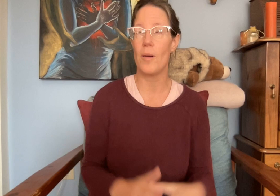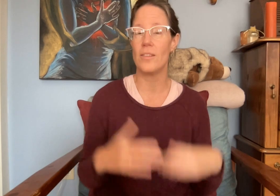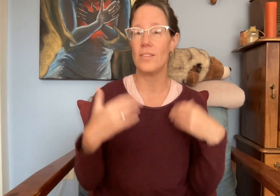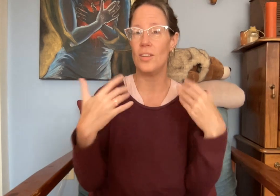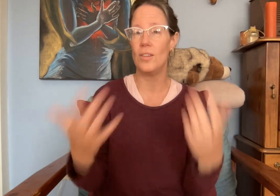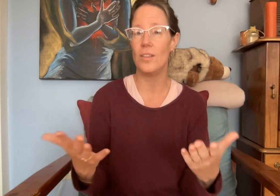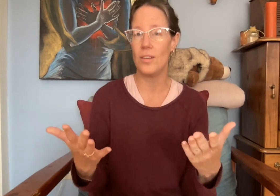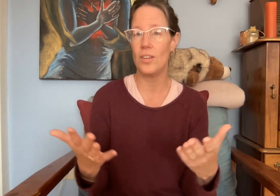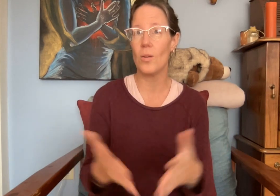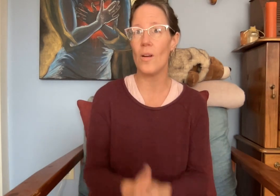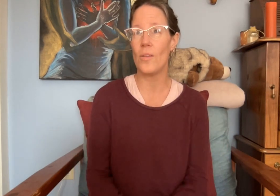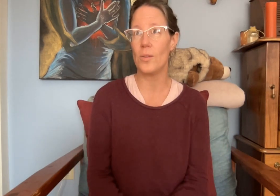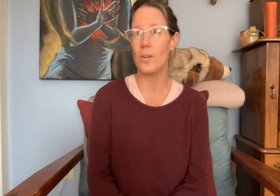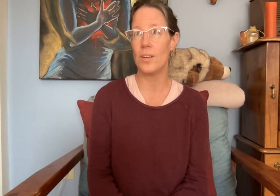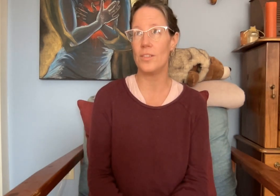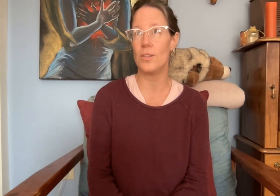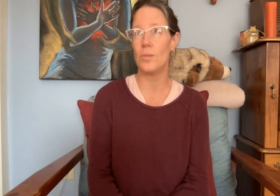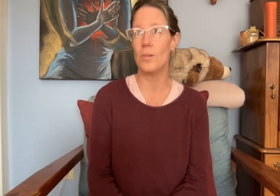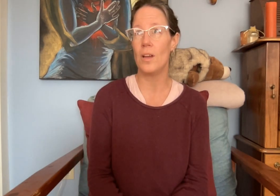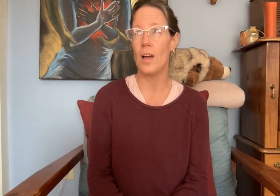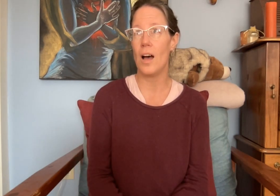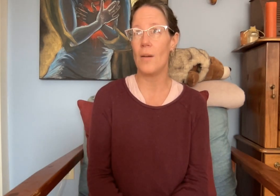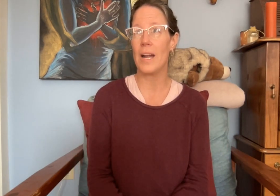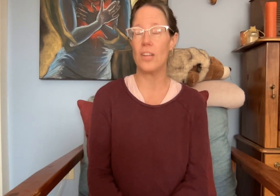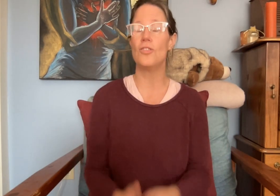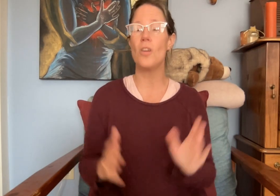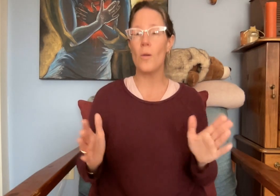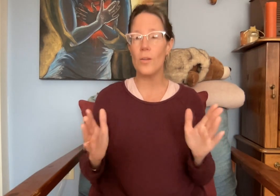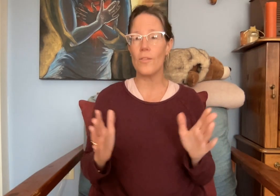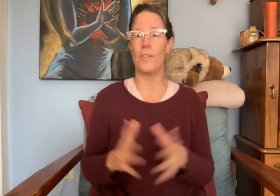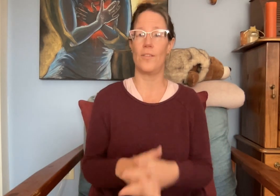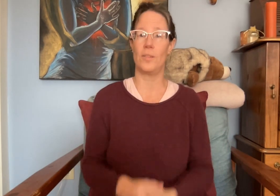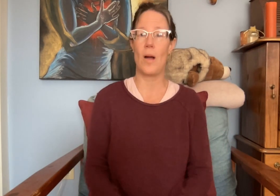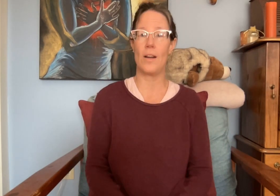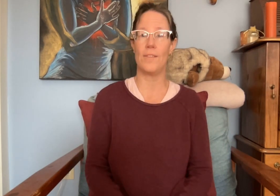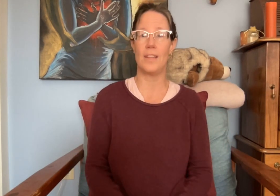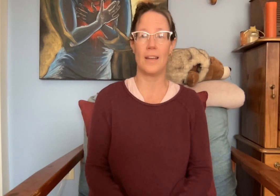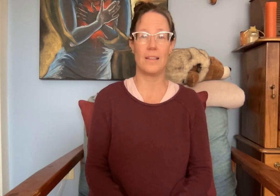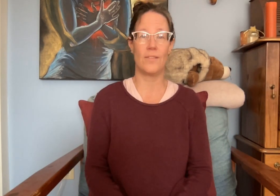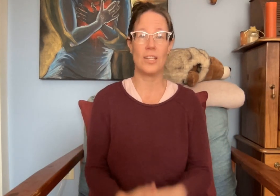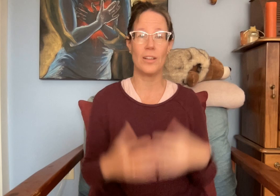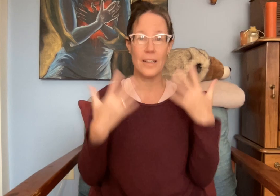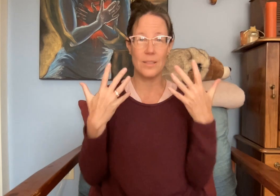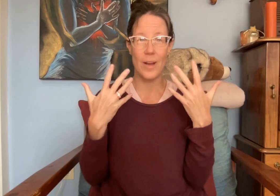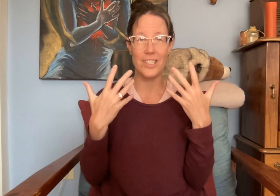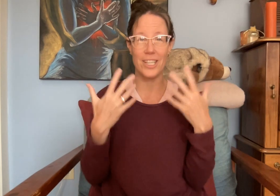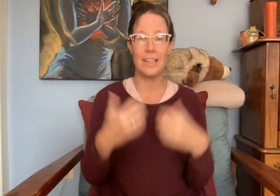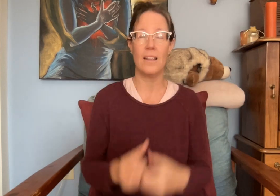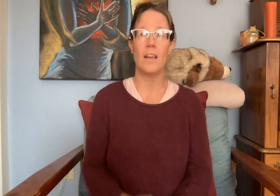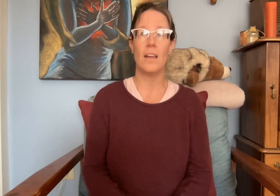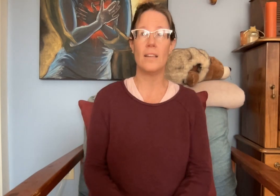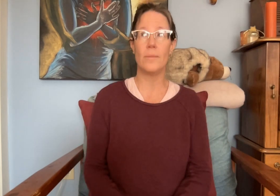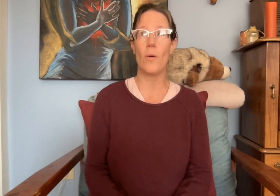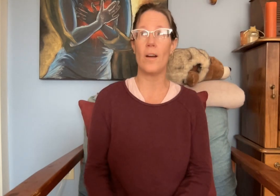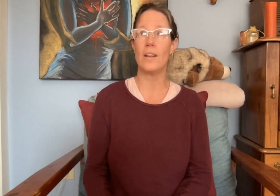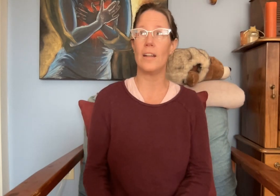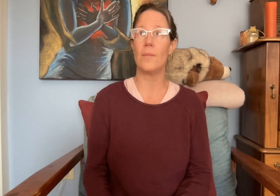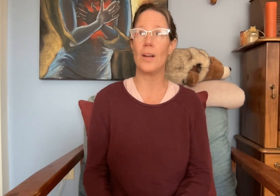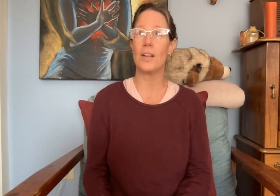parts you're also going to do. But I can show you for the first part of it that facial expression is important in American